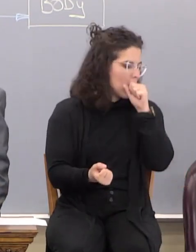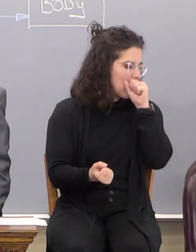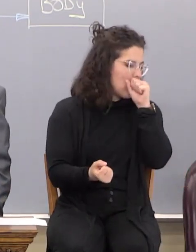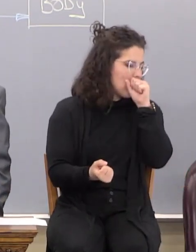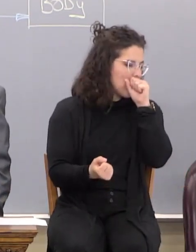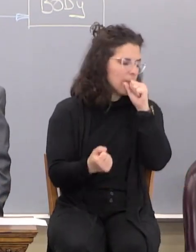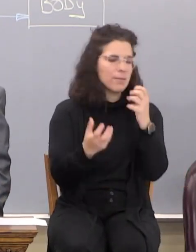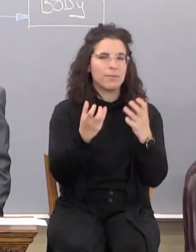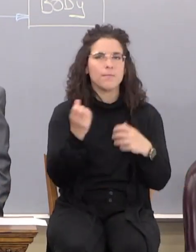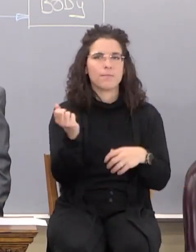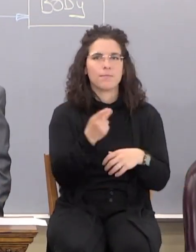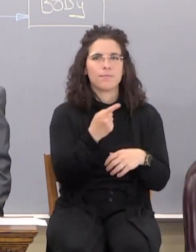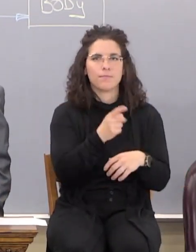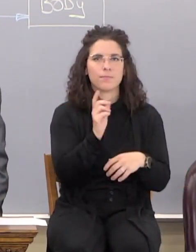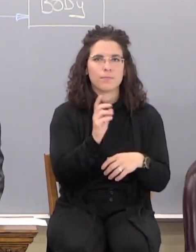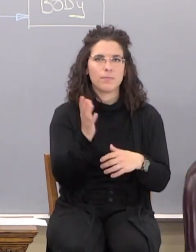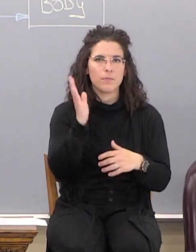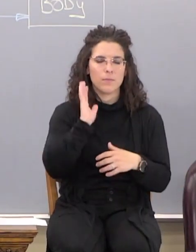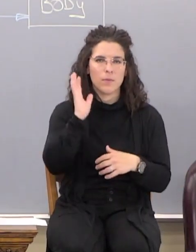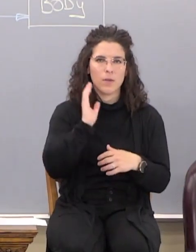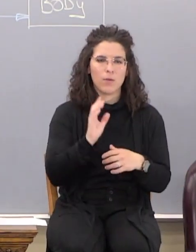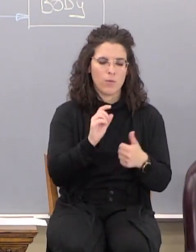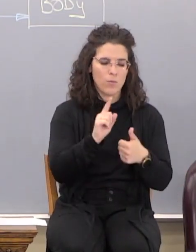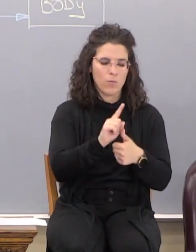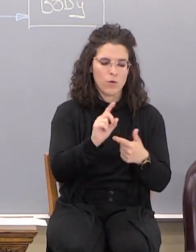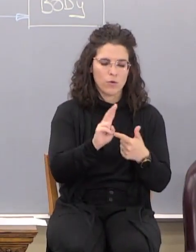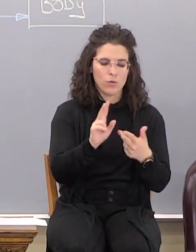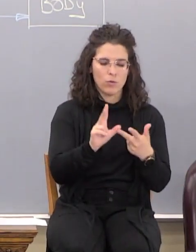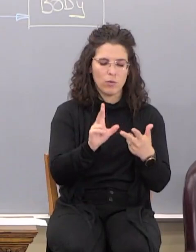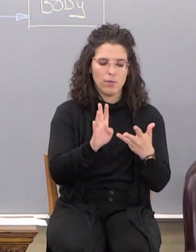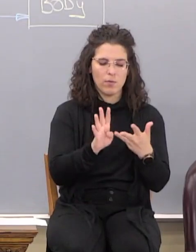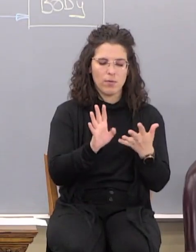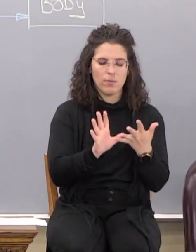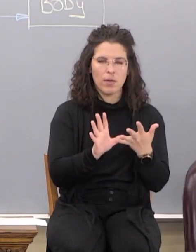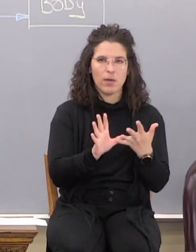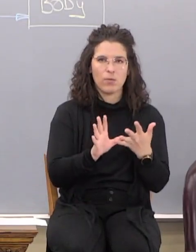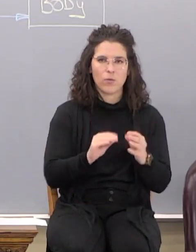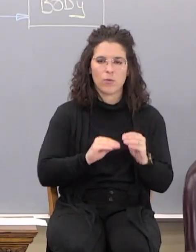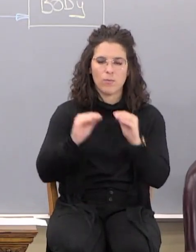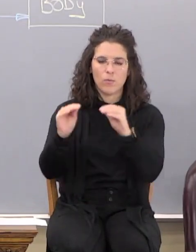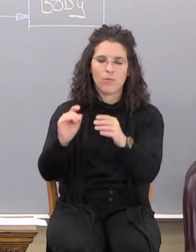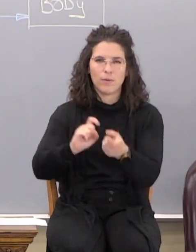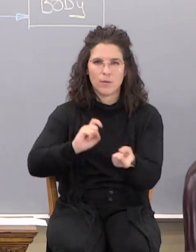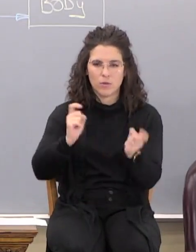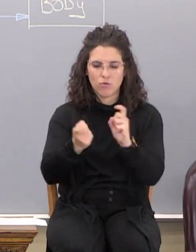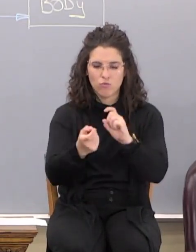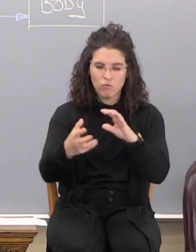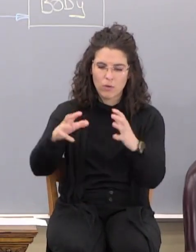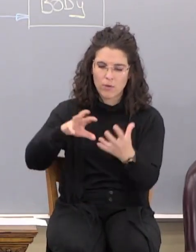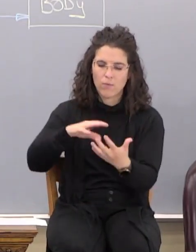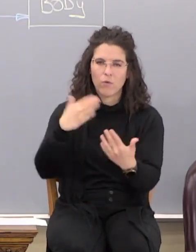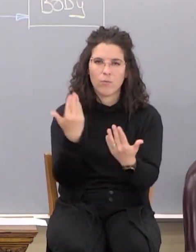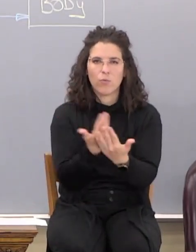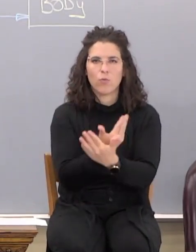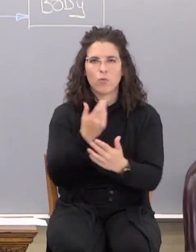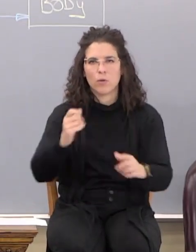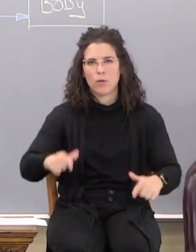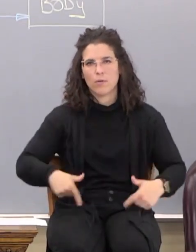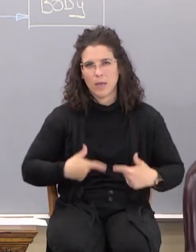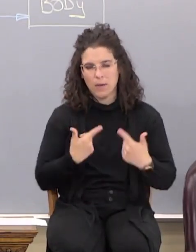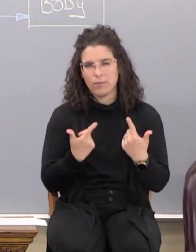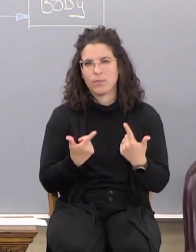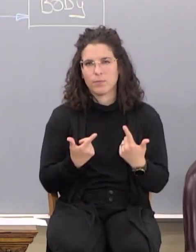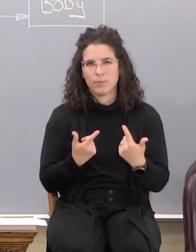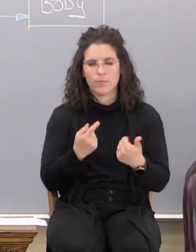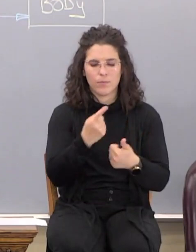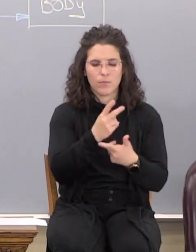back to where you were? Here are the five steps where you move into the transformed newness of life.